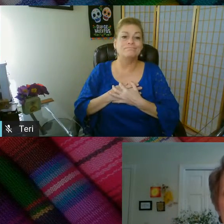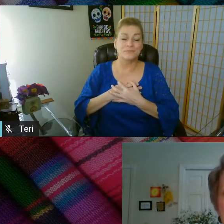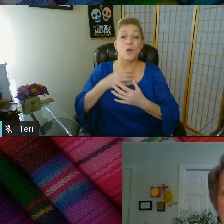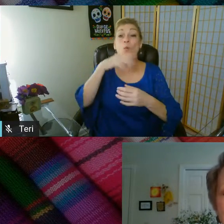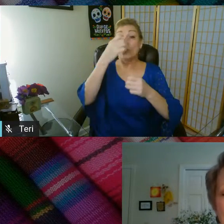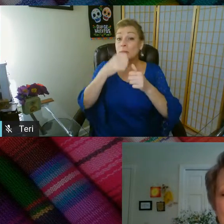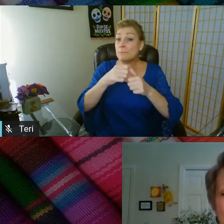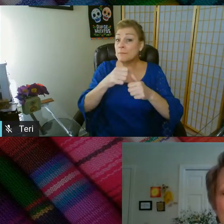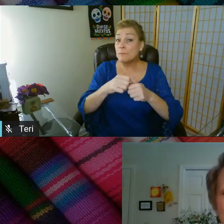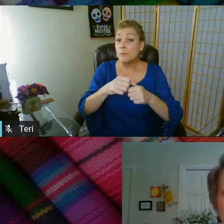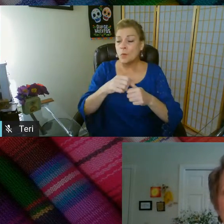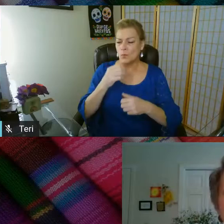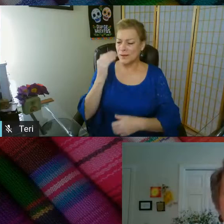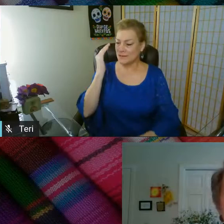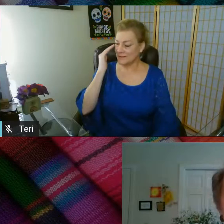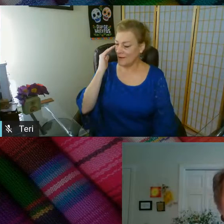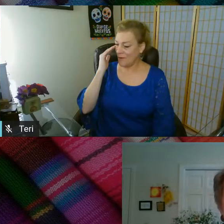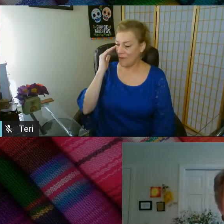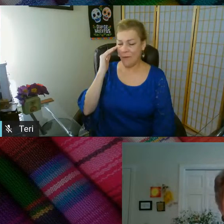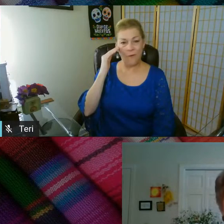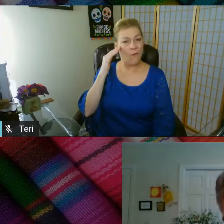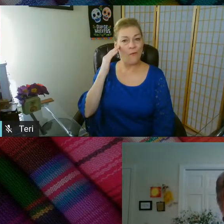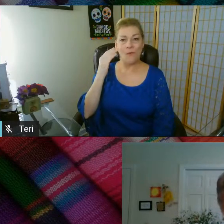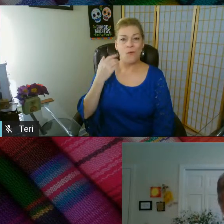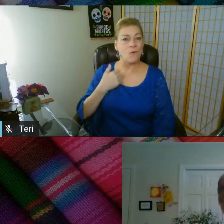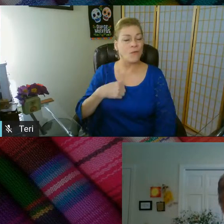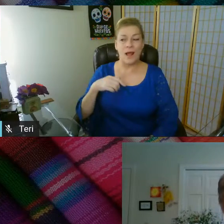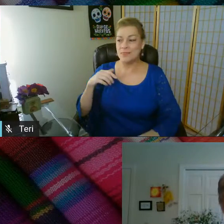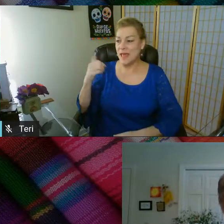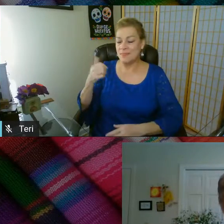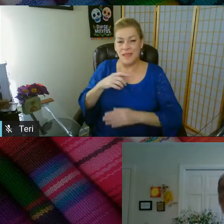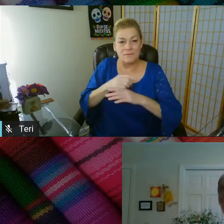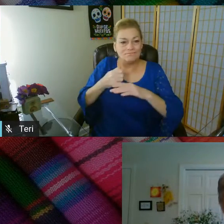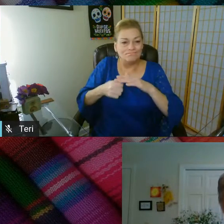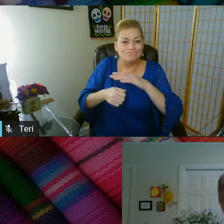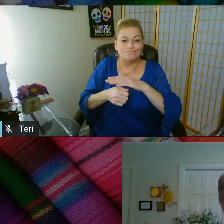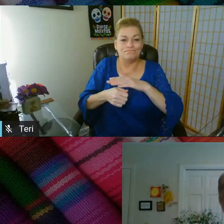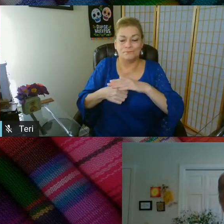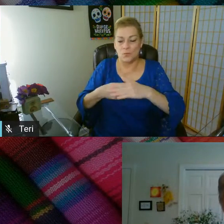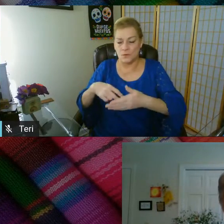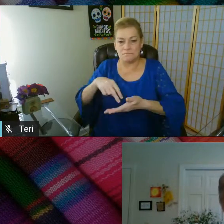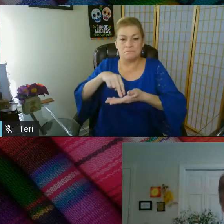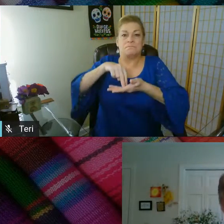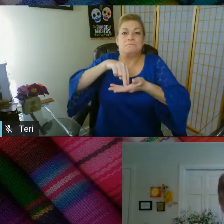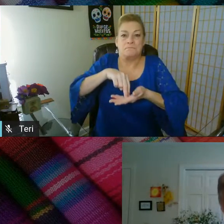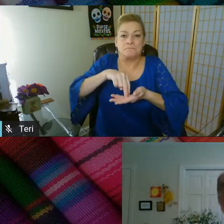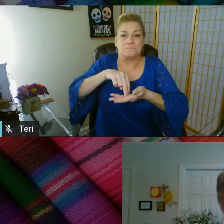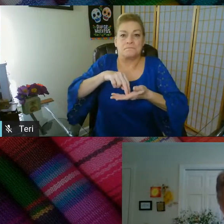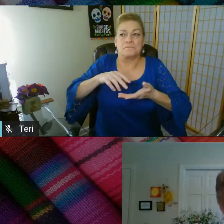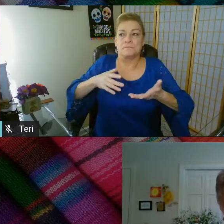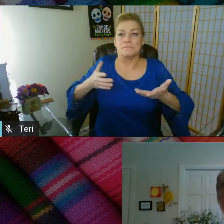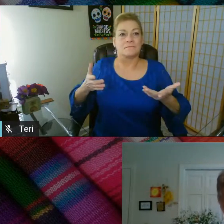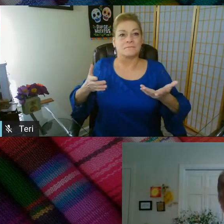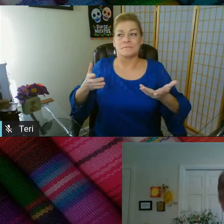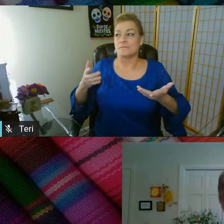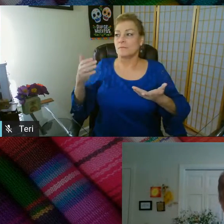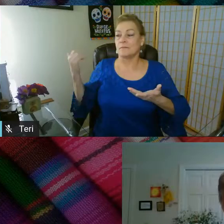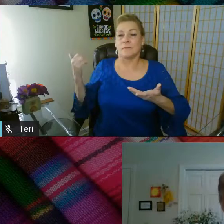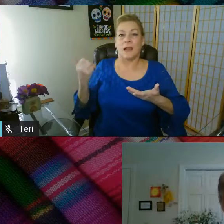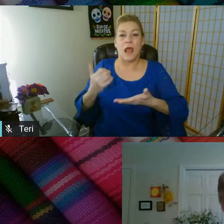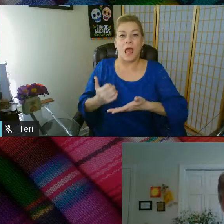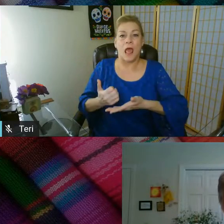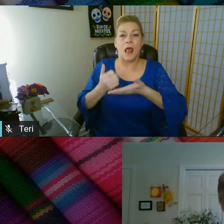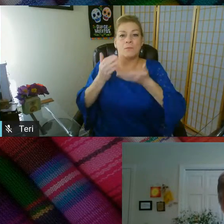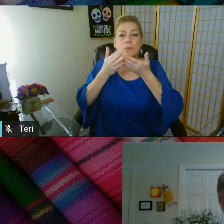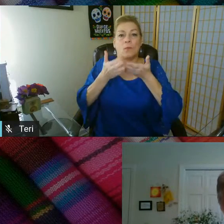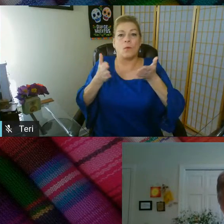know that we have stood on their shoulders, that they have opened the way for us to